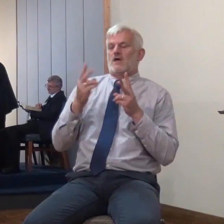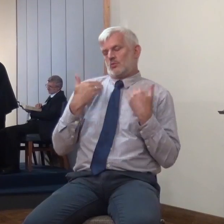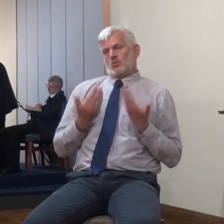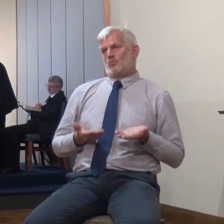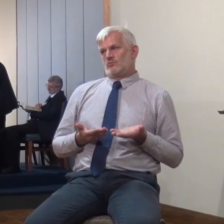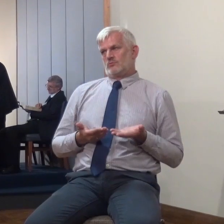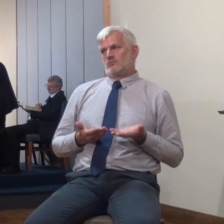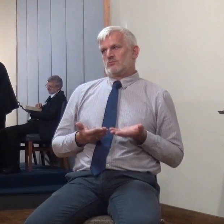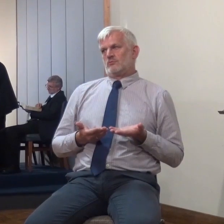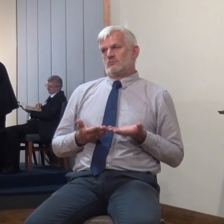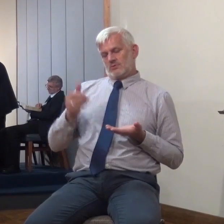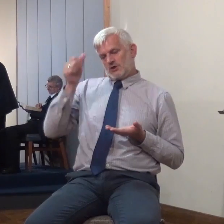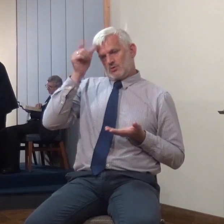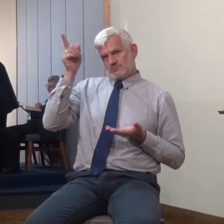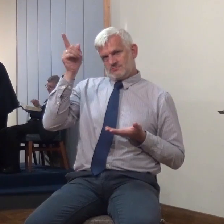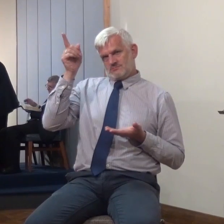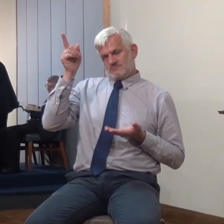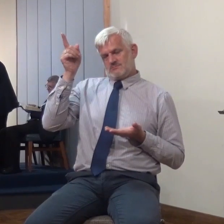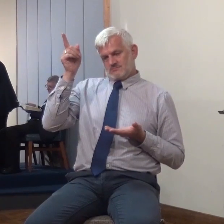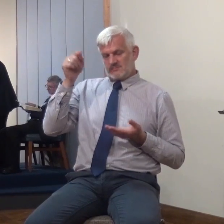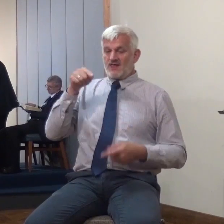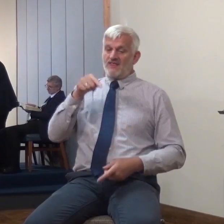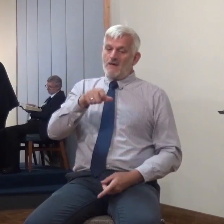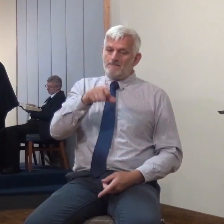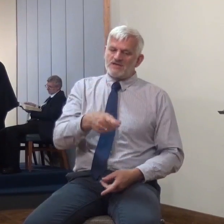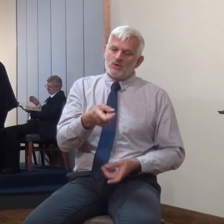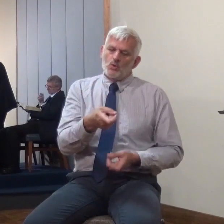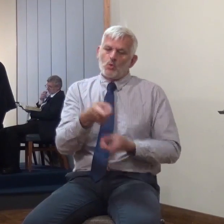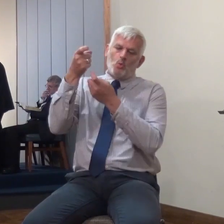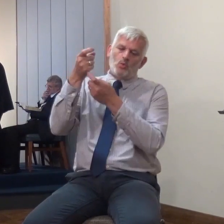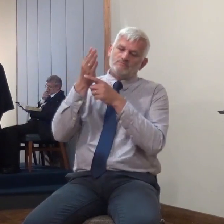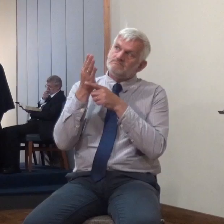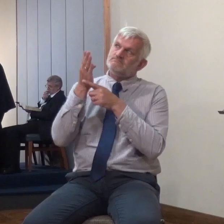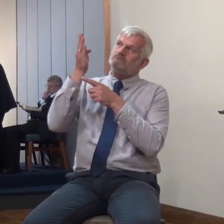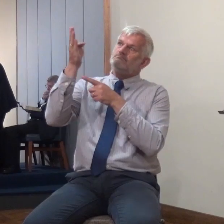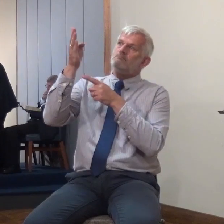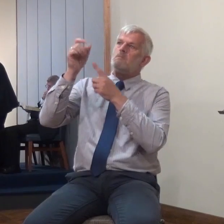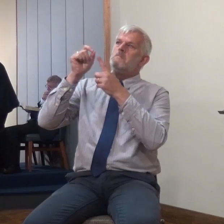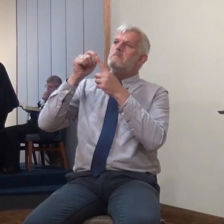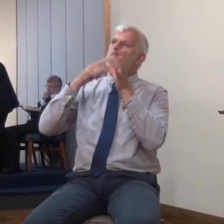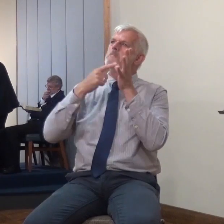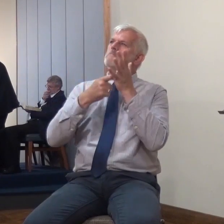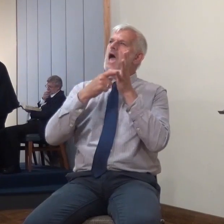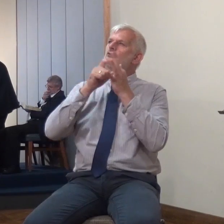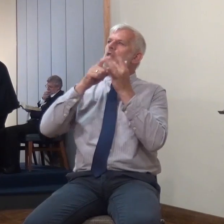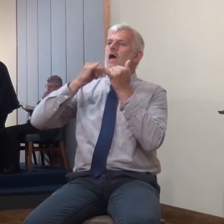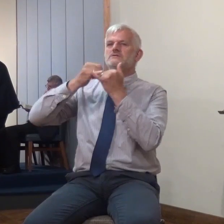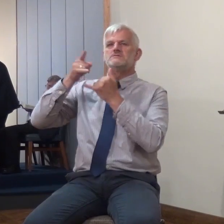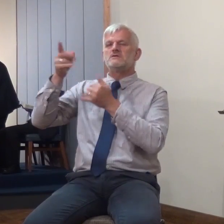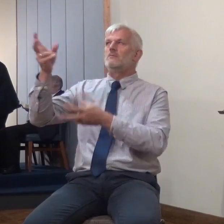tell. God knoweth. How that he was caught up into paradise, and